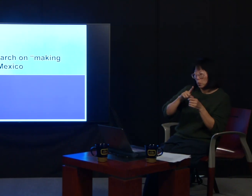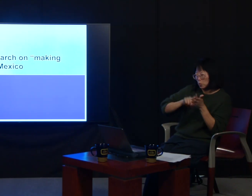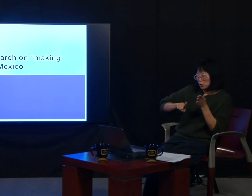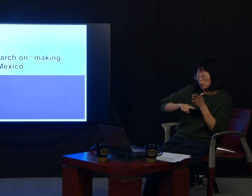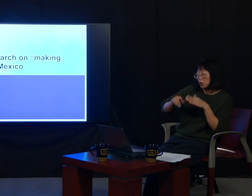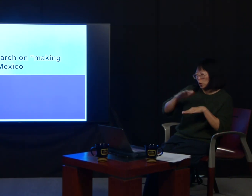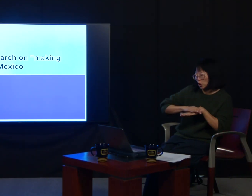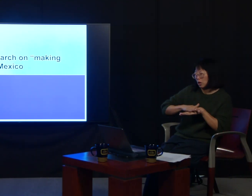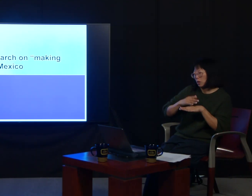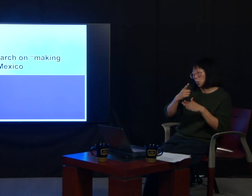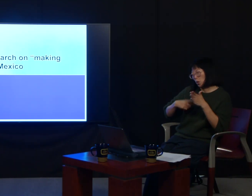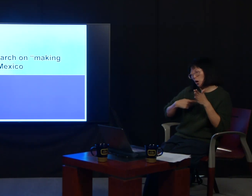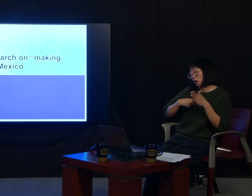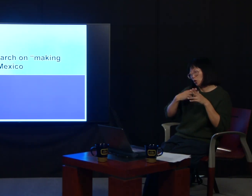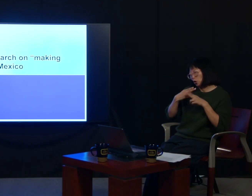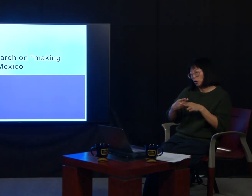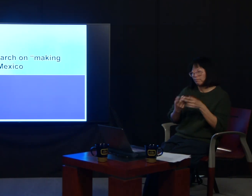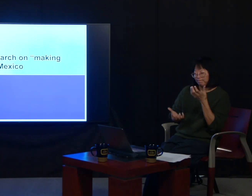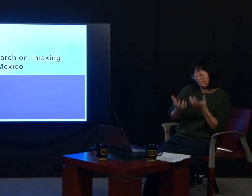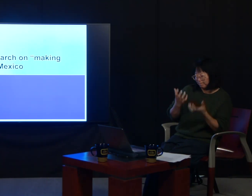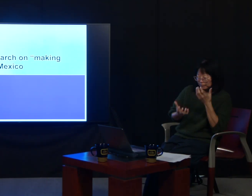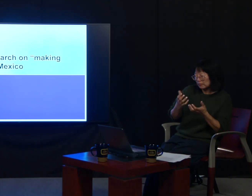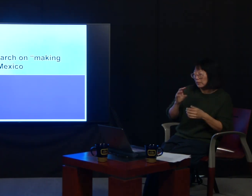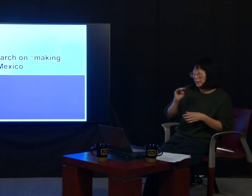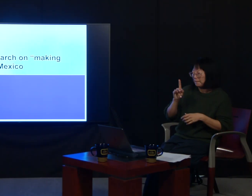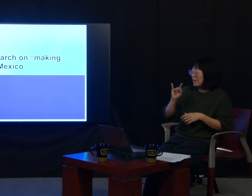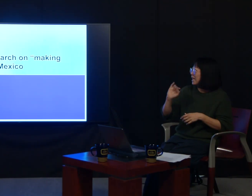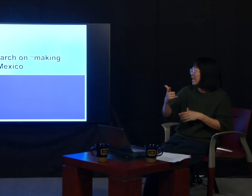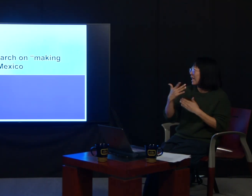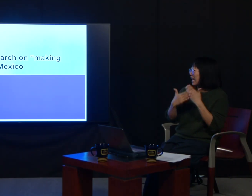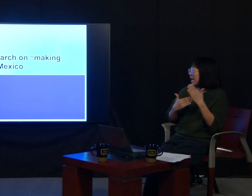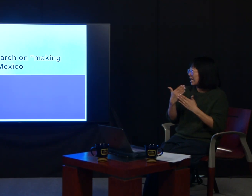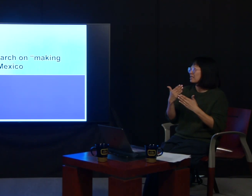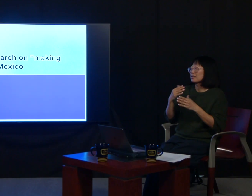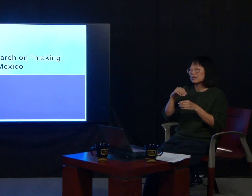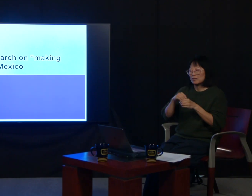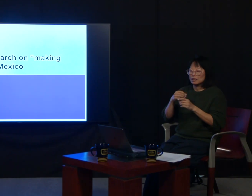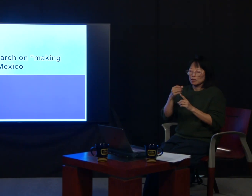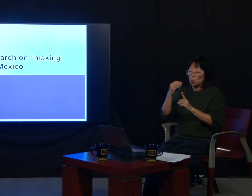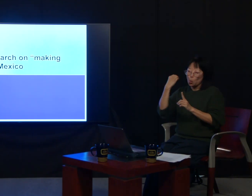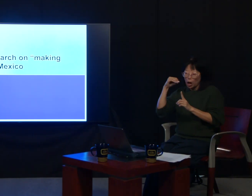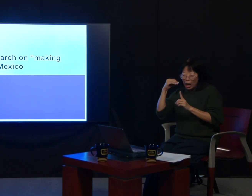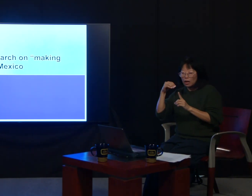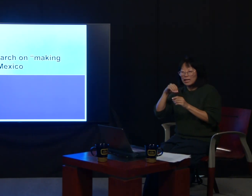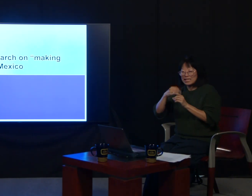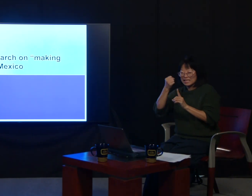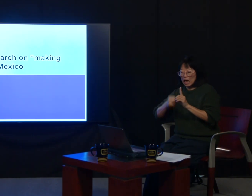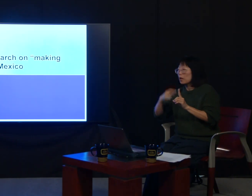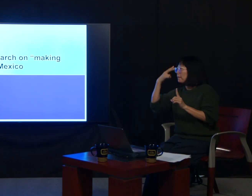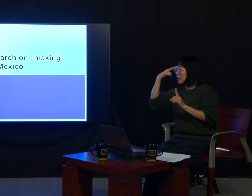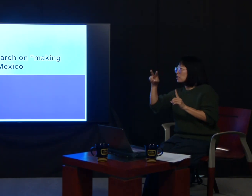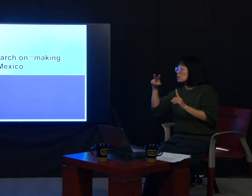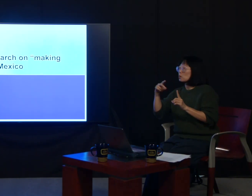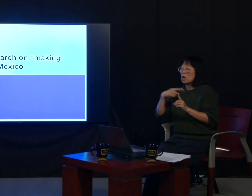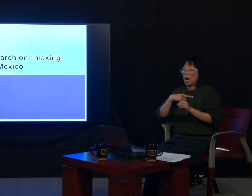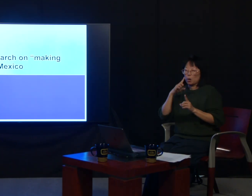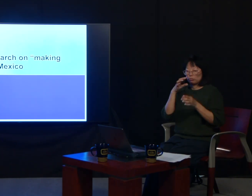I'd like to talk a little bit about my research and what I call making hands in Oaxaca, in the southern part of Mexico, and I'll